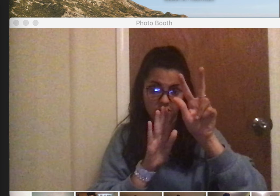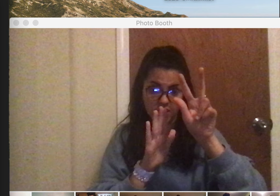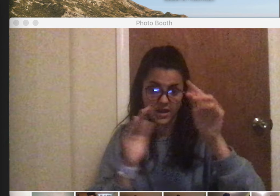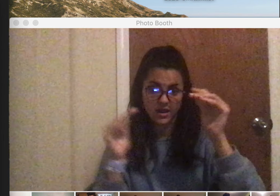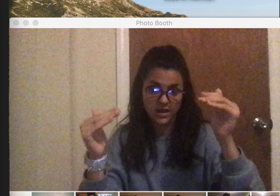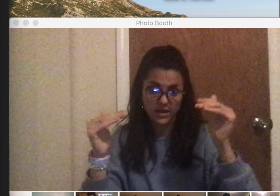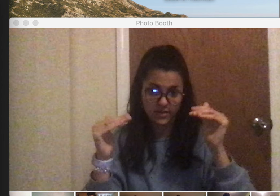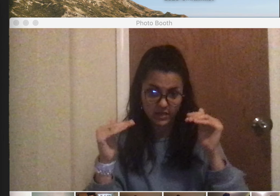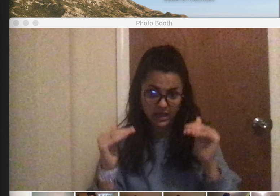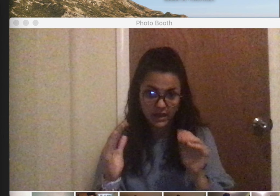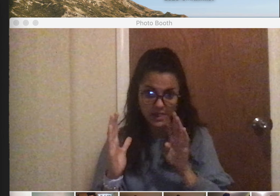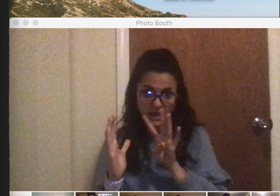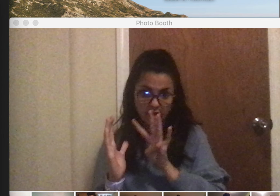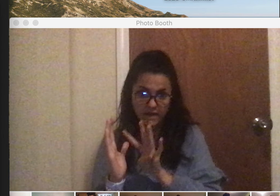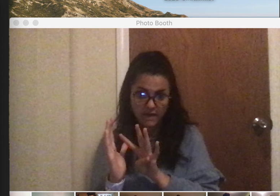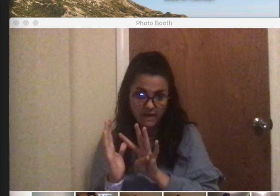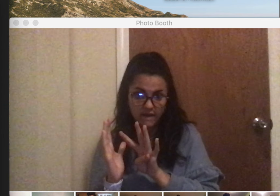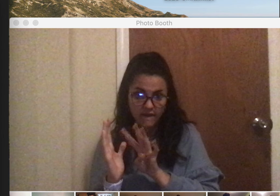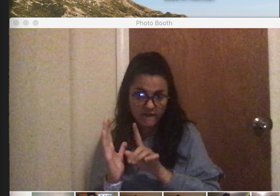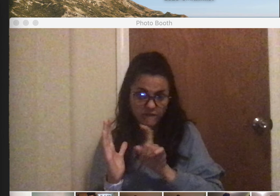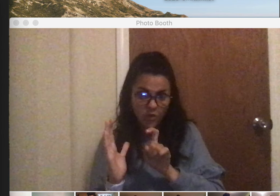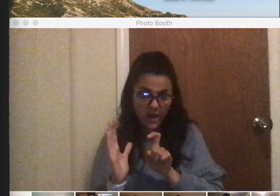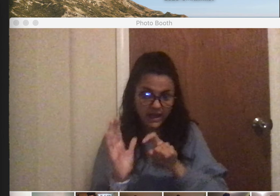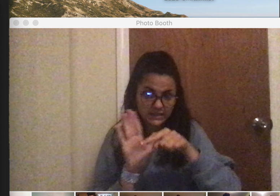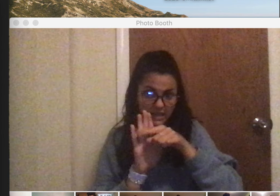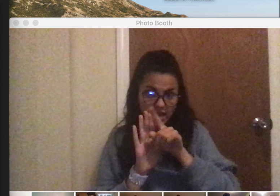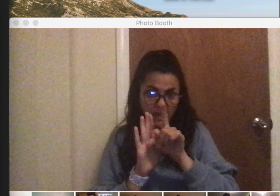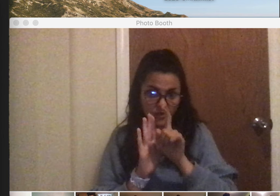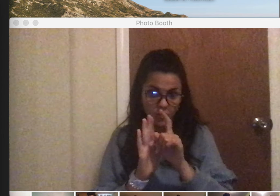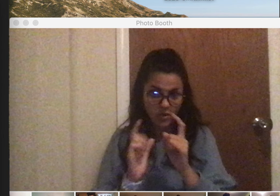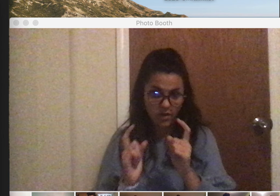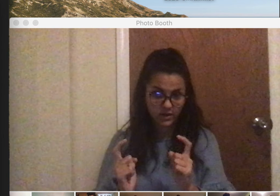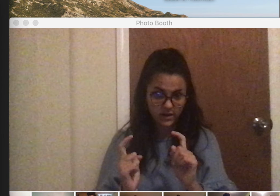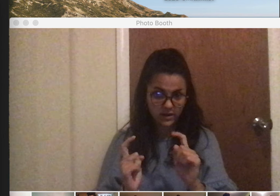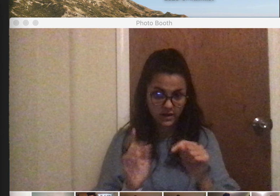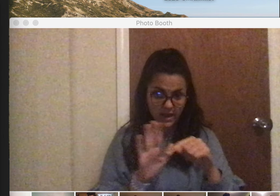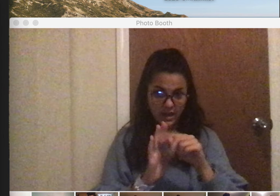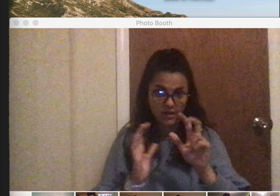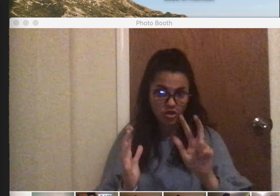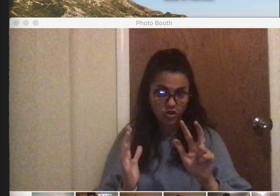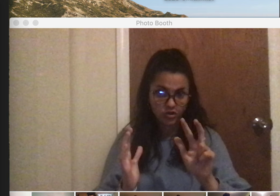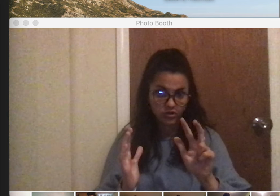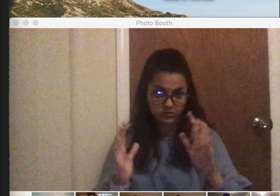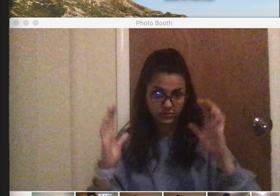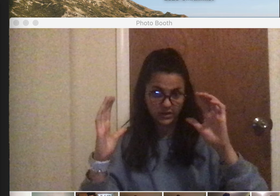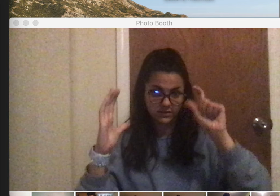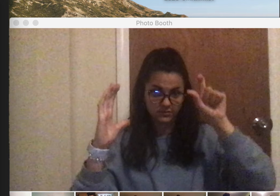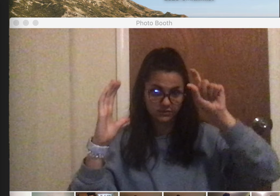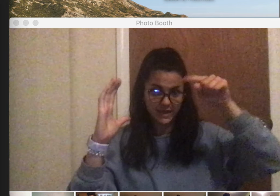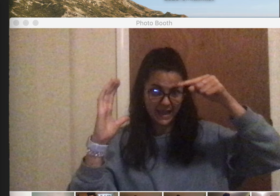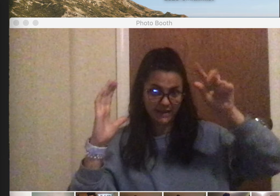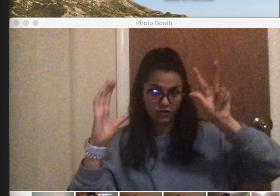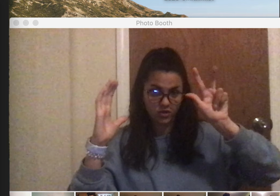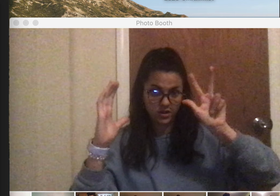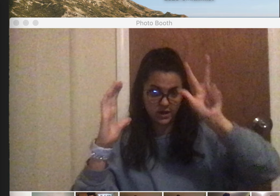negative 1, and that's going to be raised to the negative third. So this is applying to the top and to the bottom.